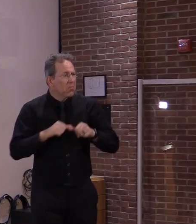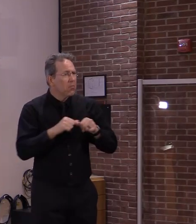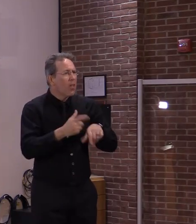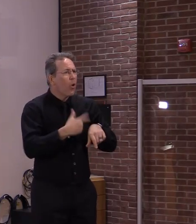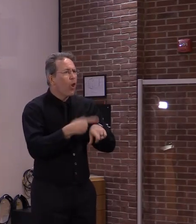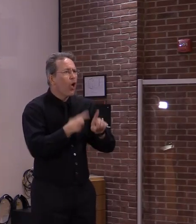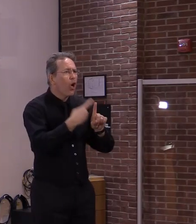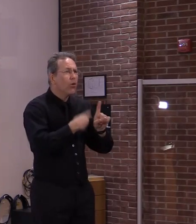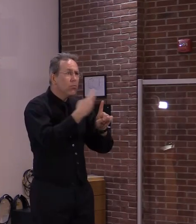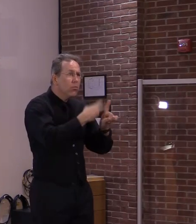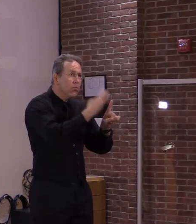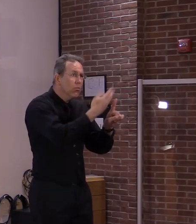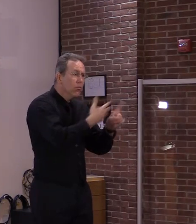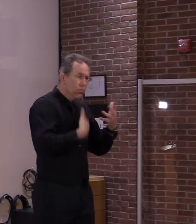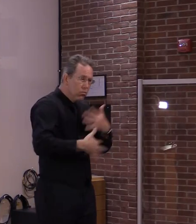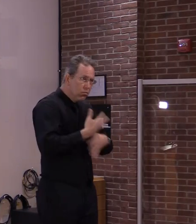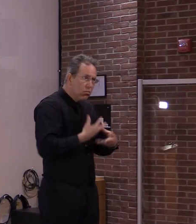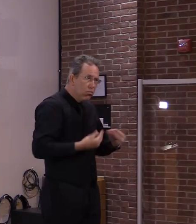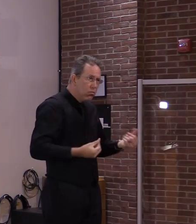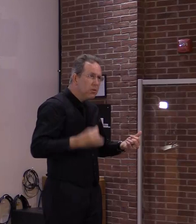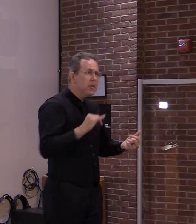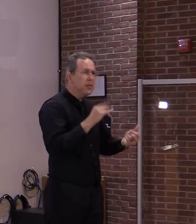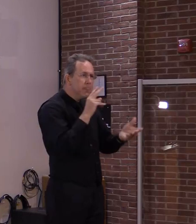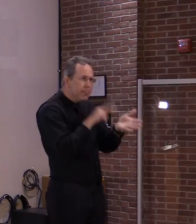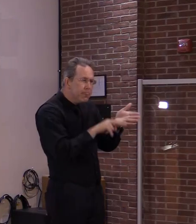within the month of May,